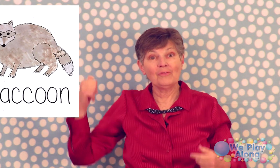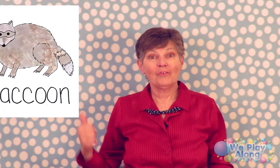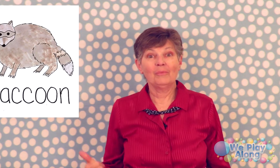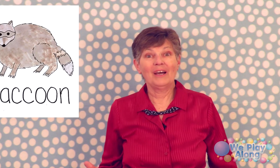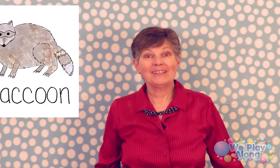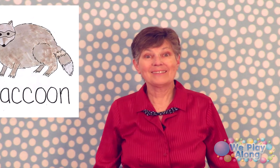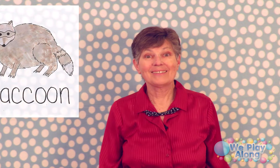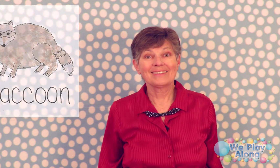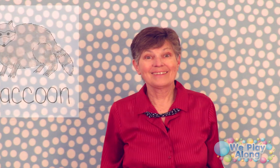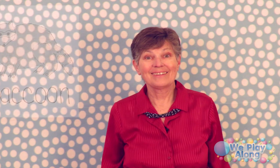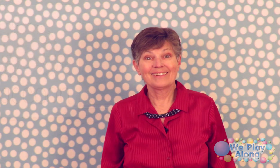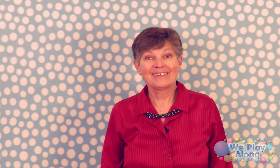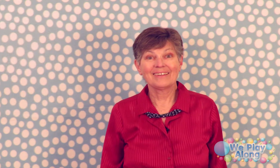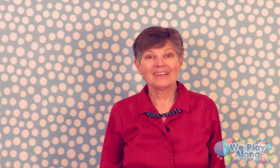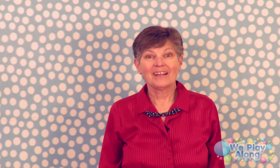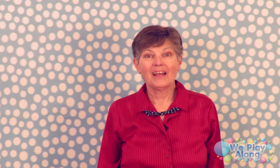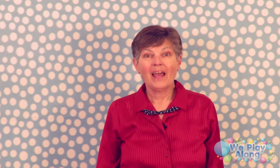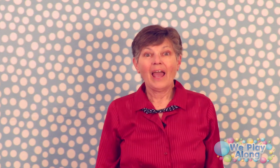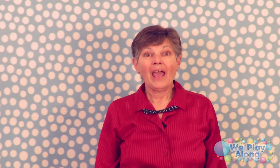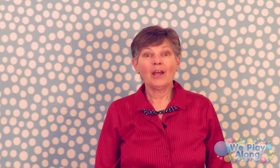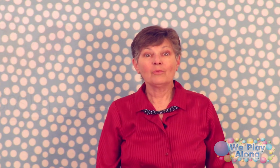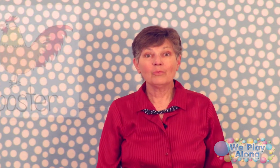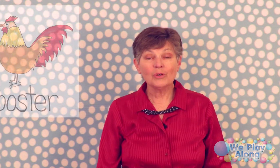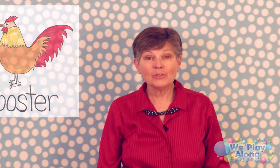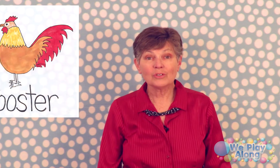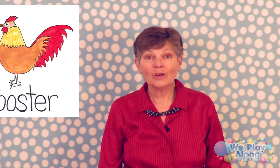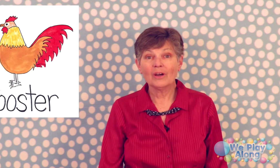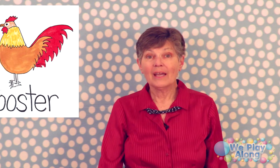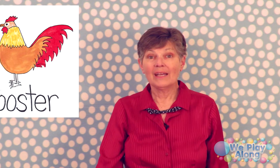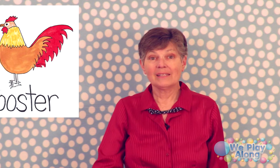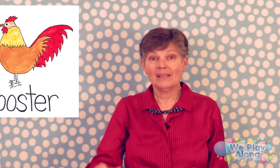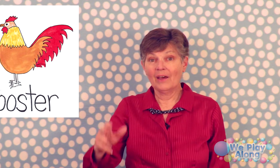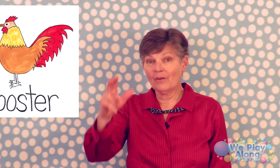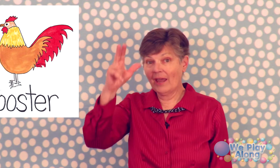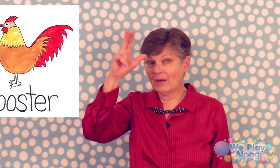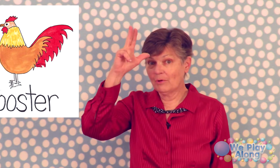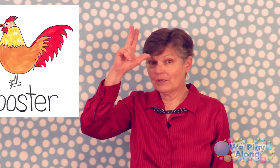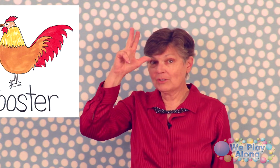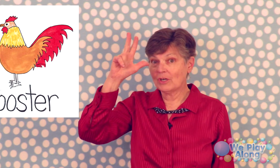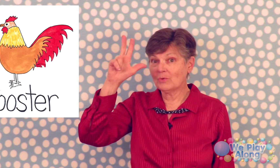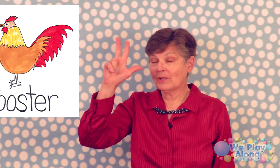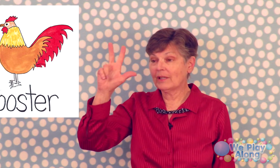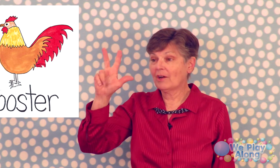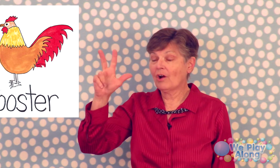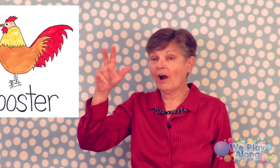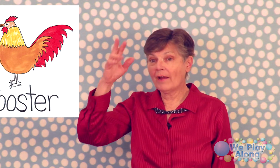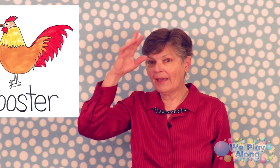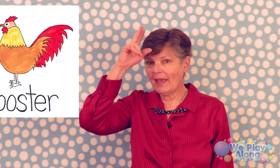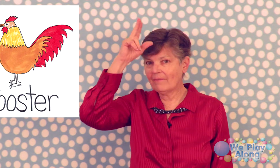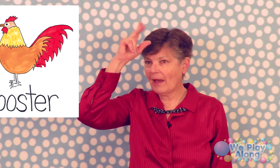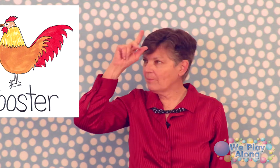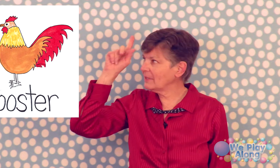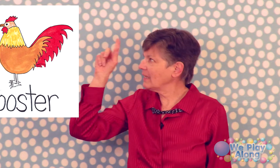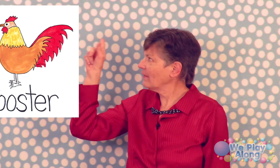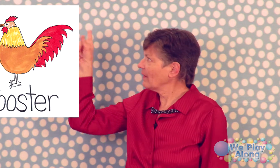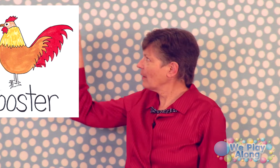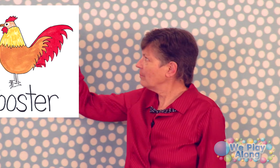from us. And rooster is another animal that starts with the letter R, and they have that, see how they have that